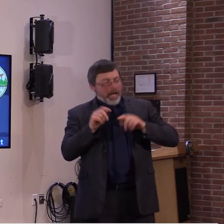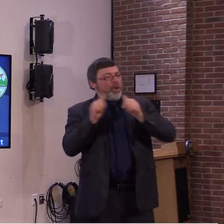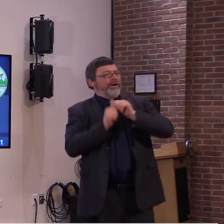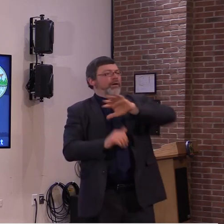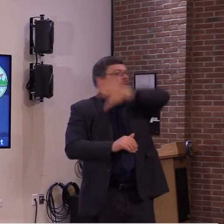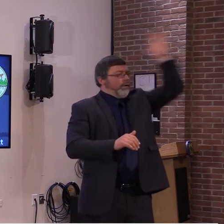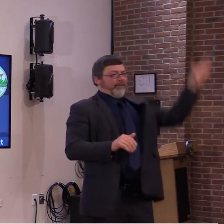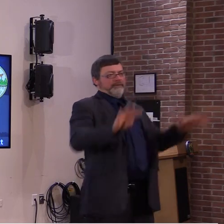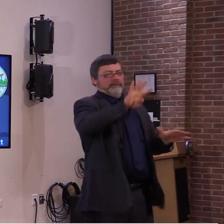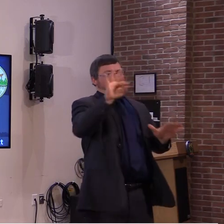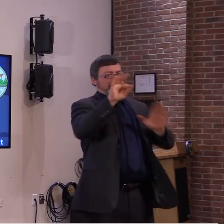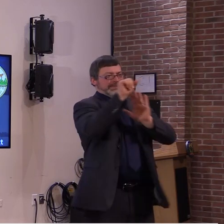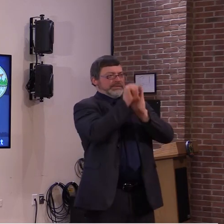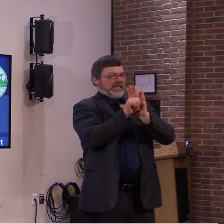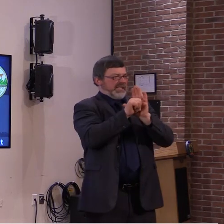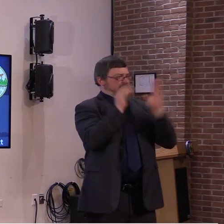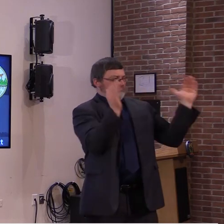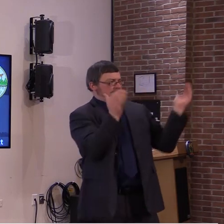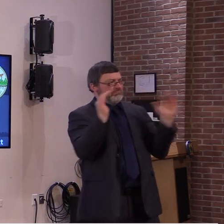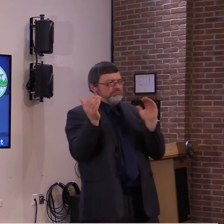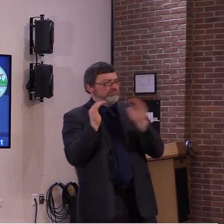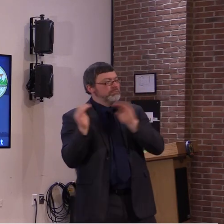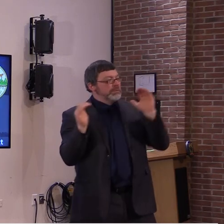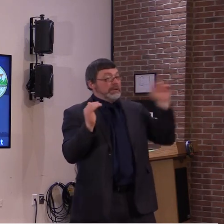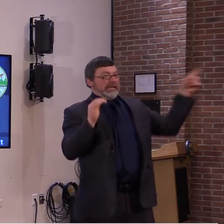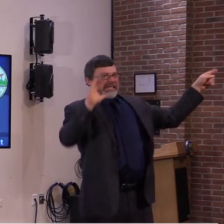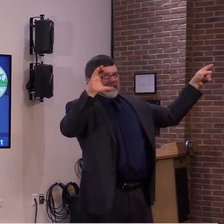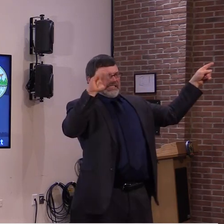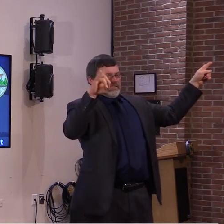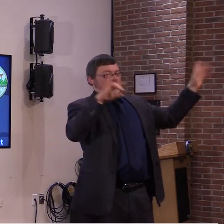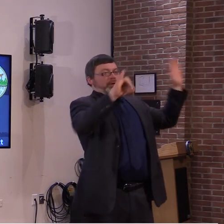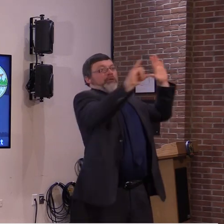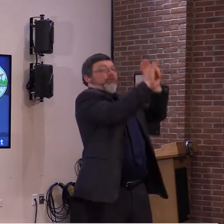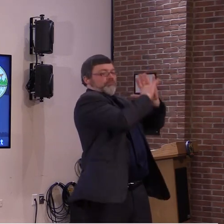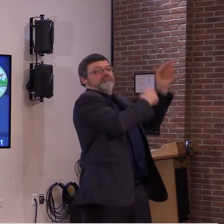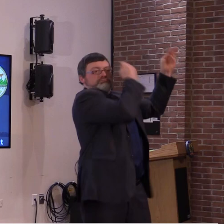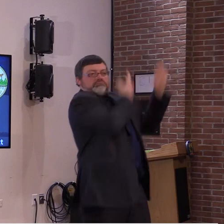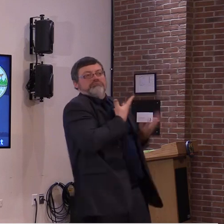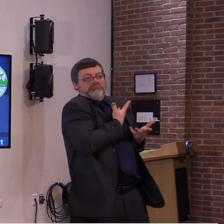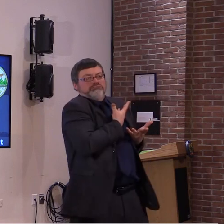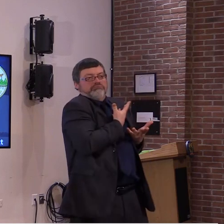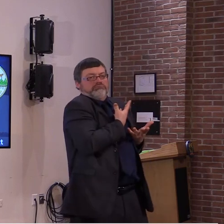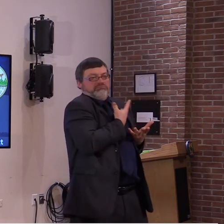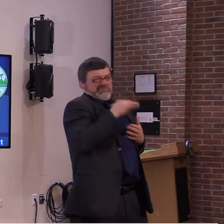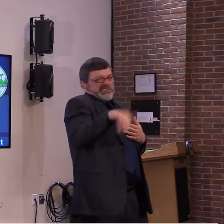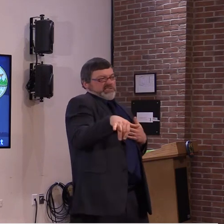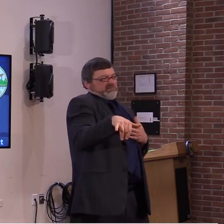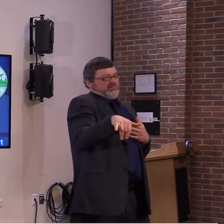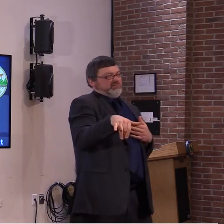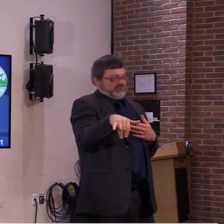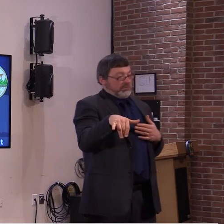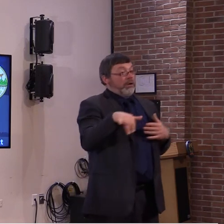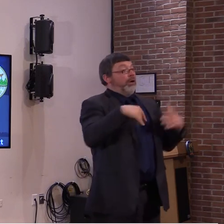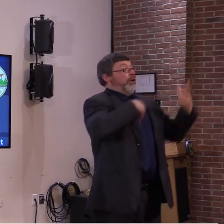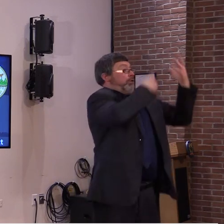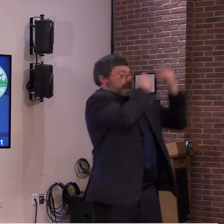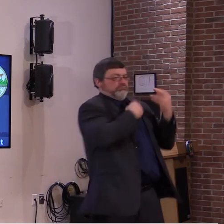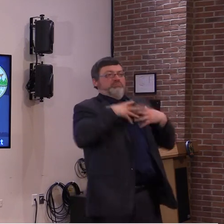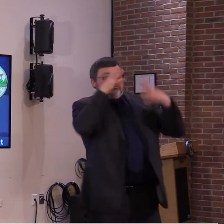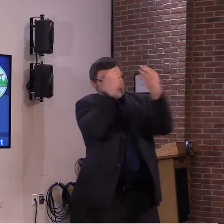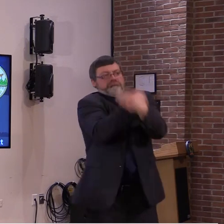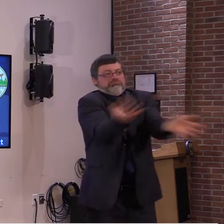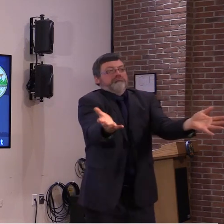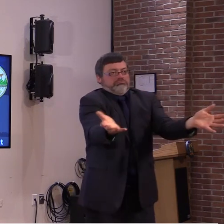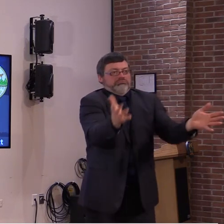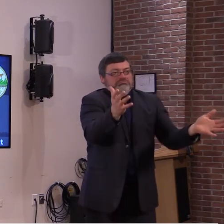So when CDC tells us, we'll obviously tell the state very immediately. I'm also aware that the UVM